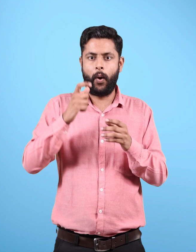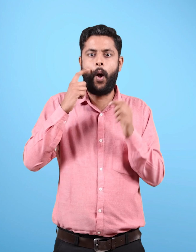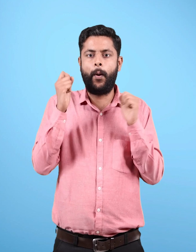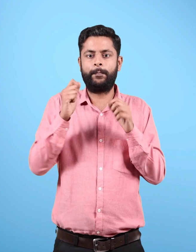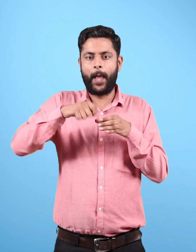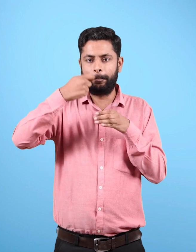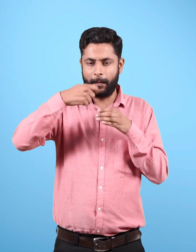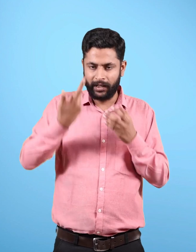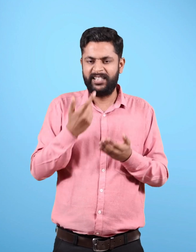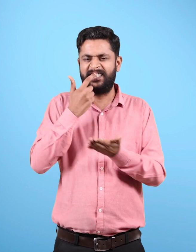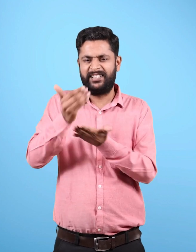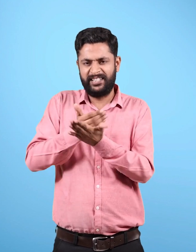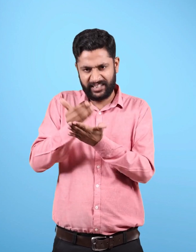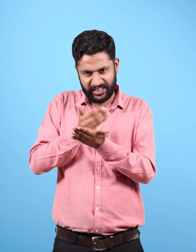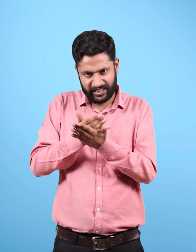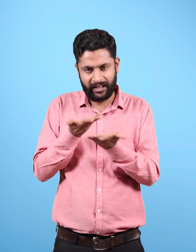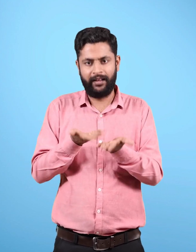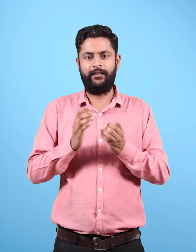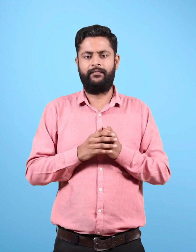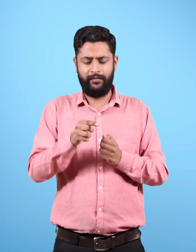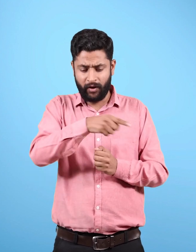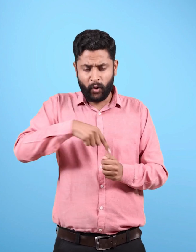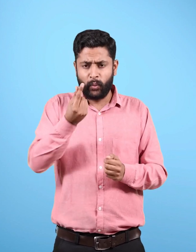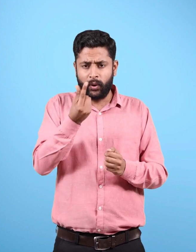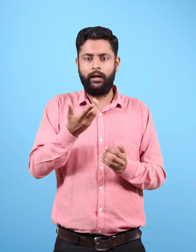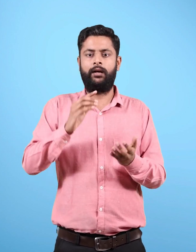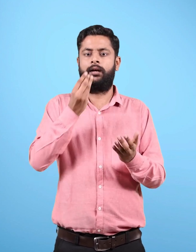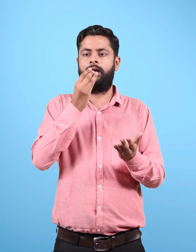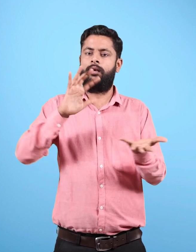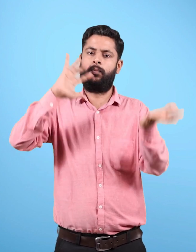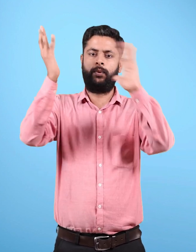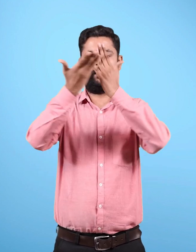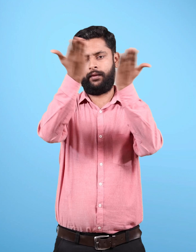and curd are used all over the world.